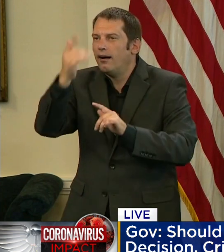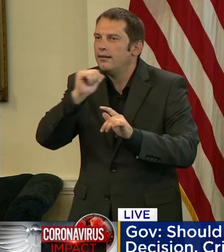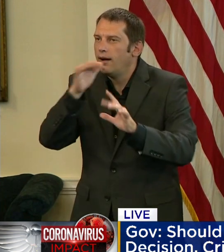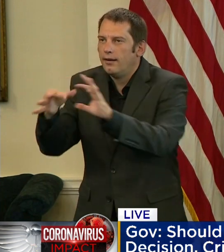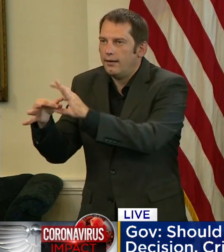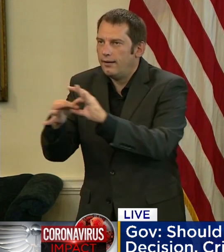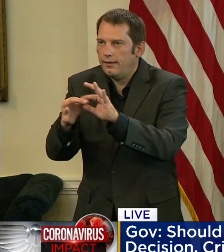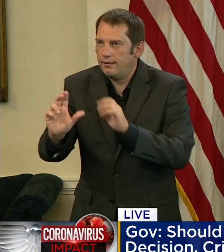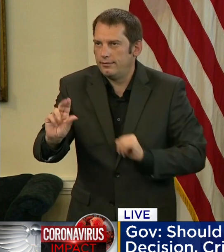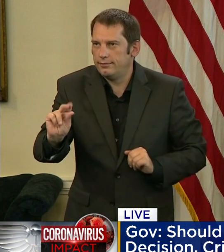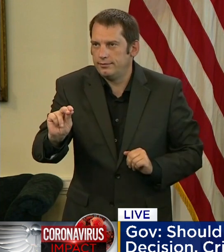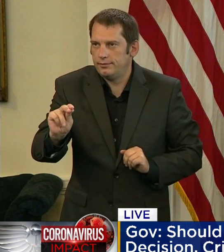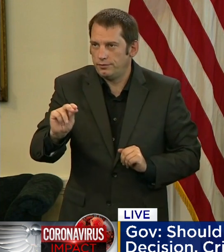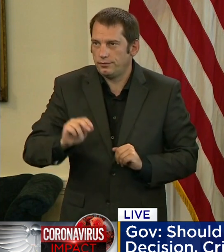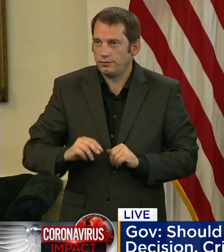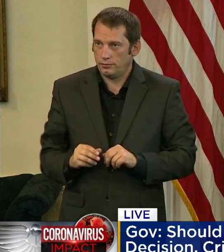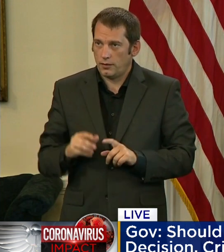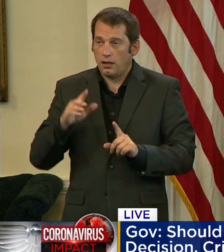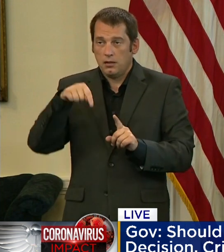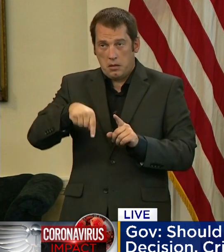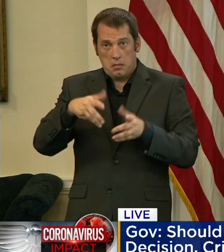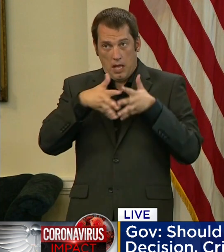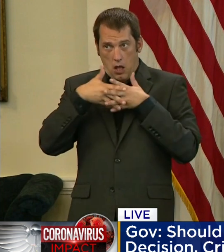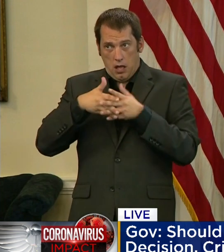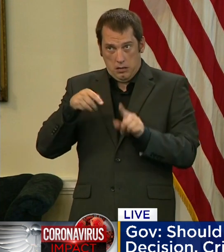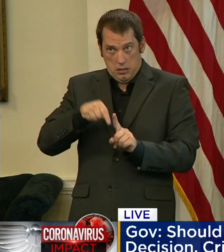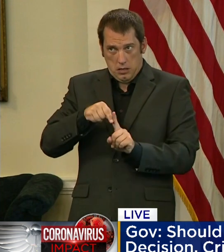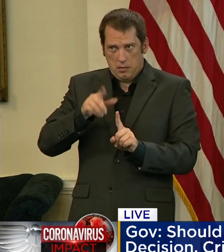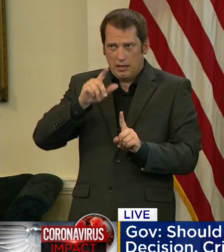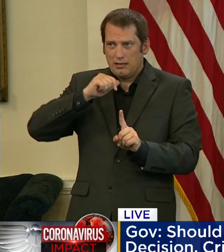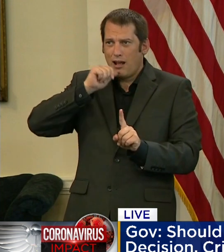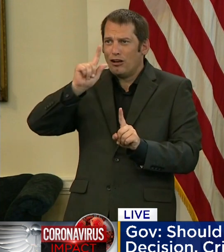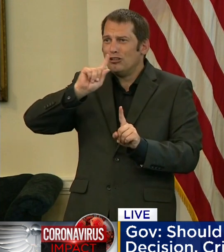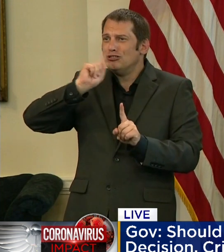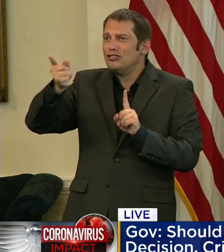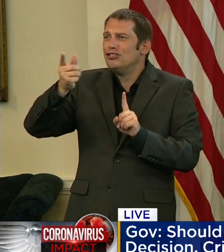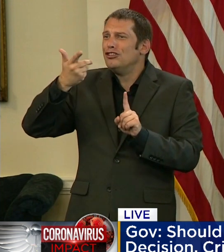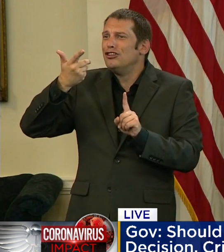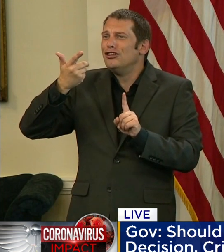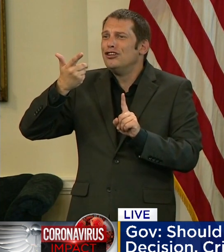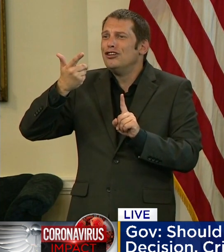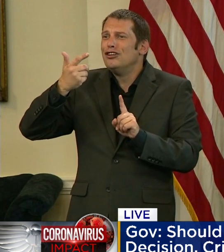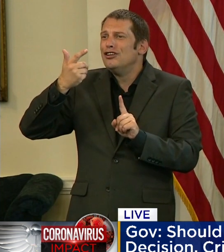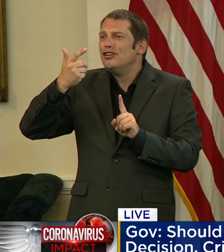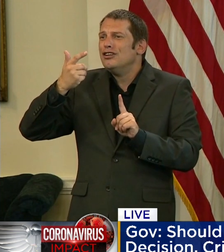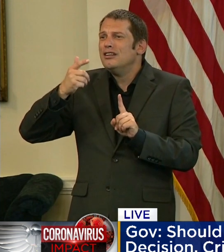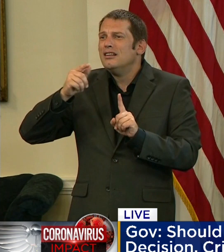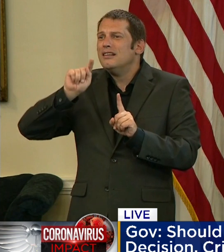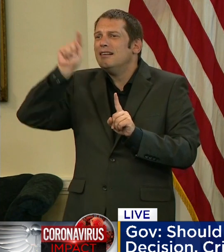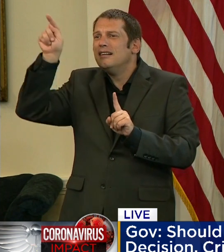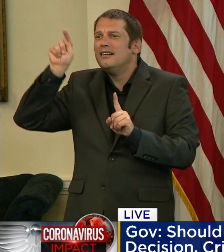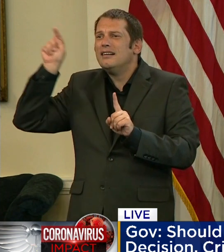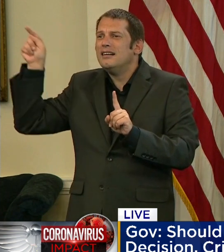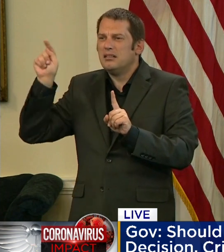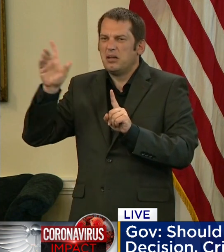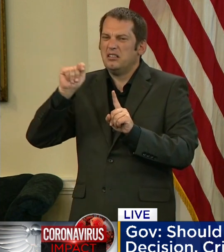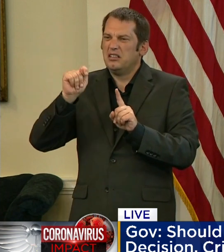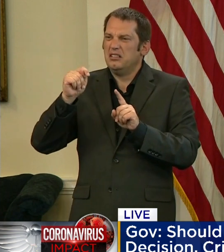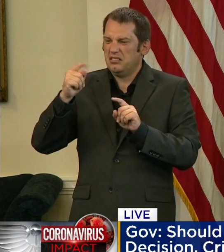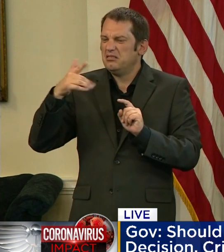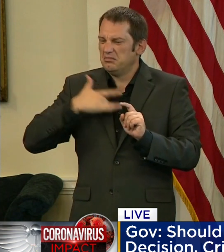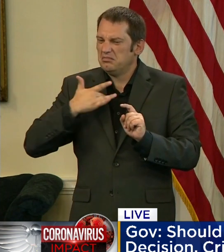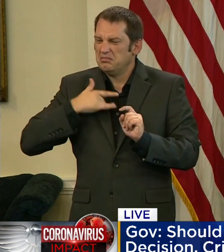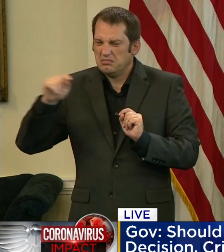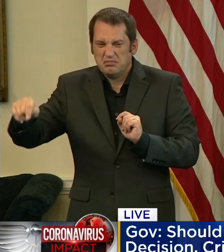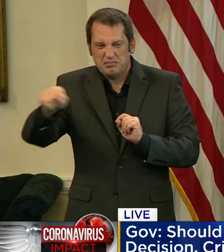random individual. It's very sophisticated. It appears as if, and we don't know the specific where it came from, but we had a breach of